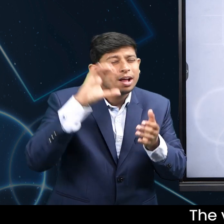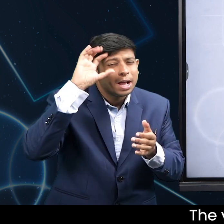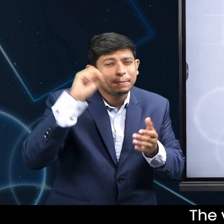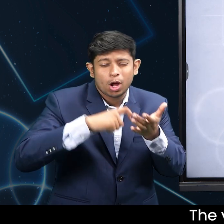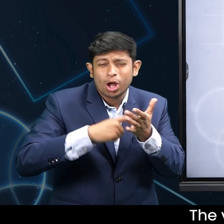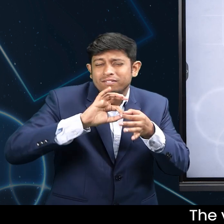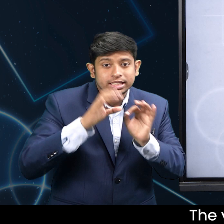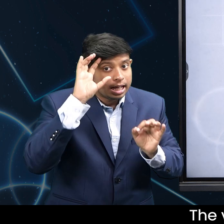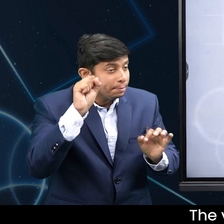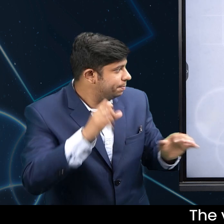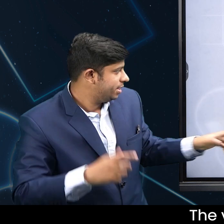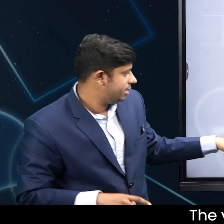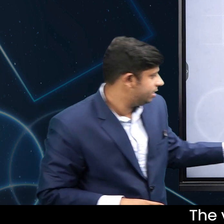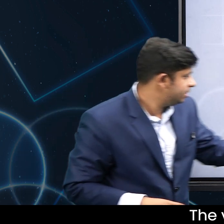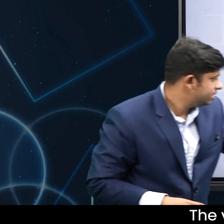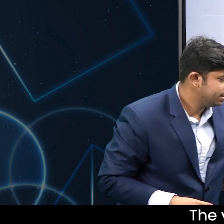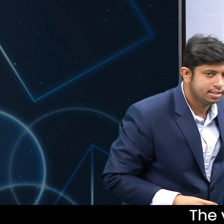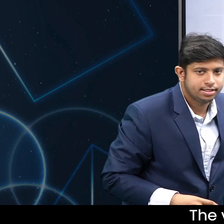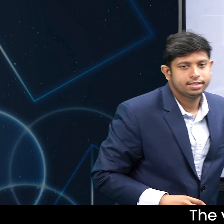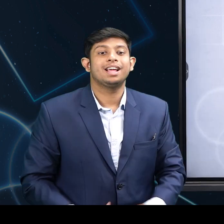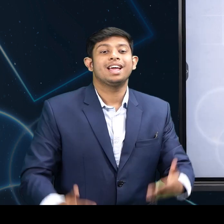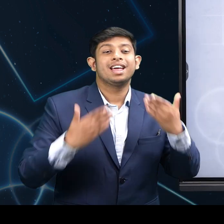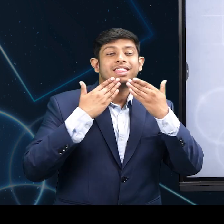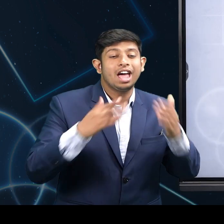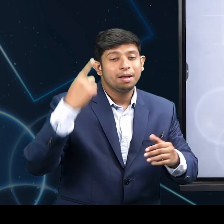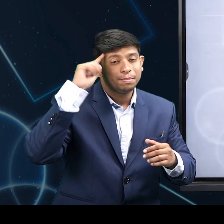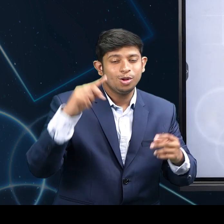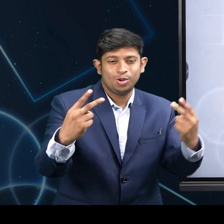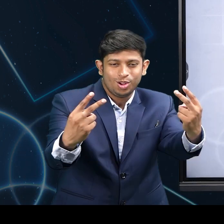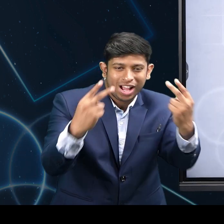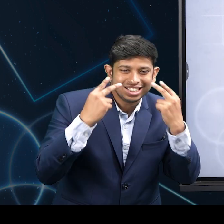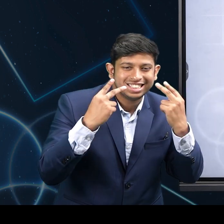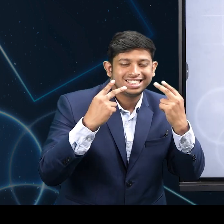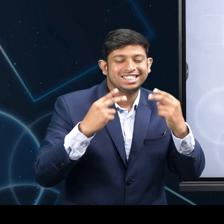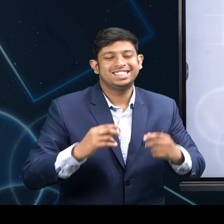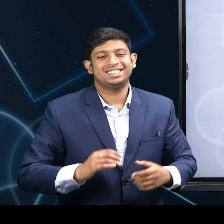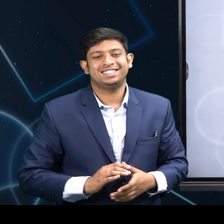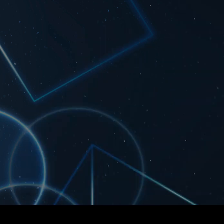to pi r square h. Thanks for watching.